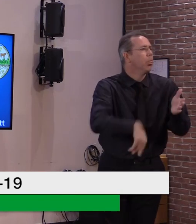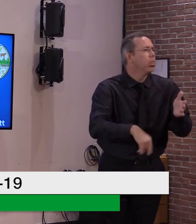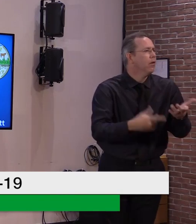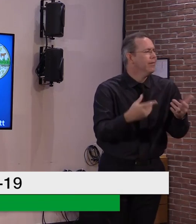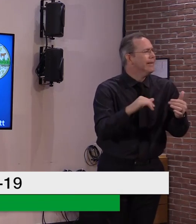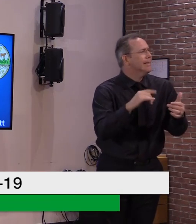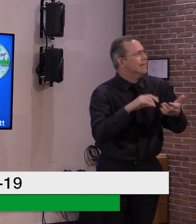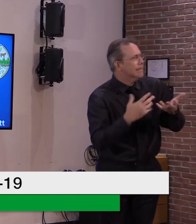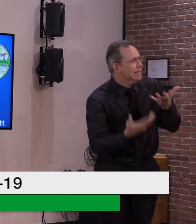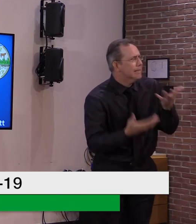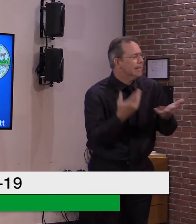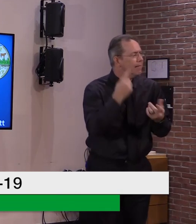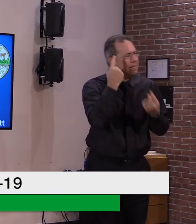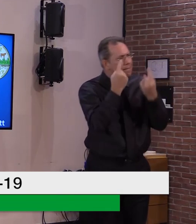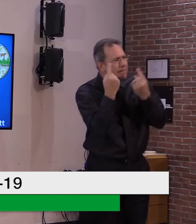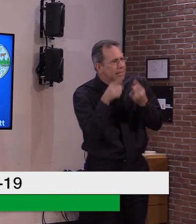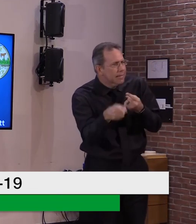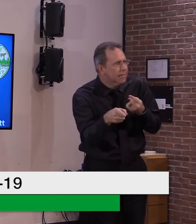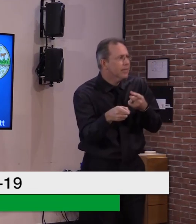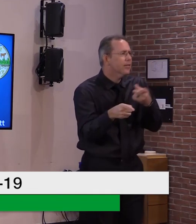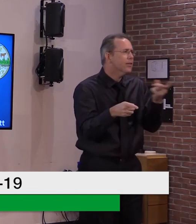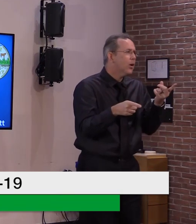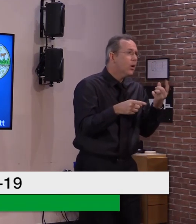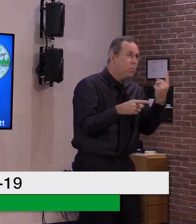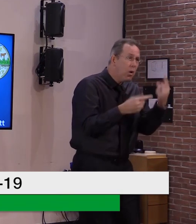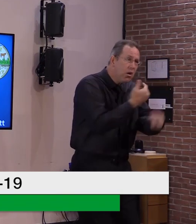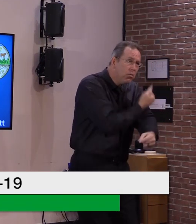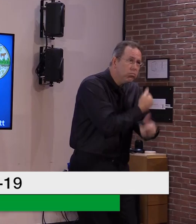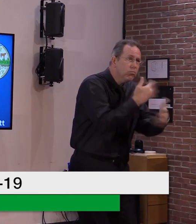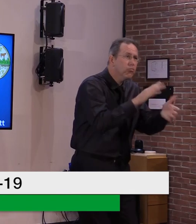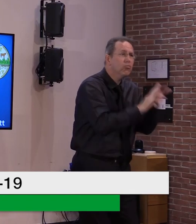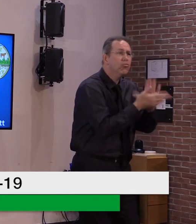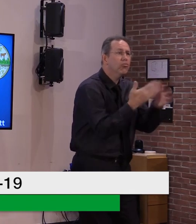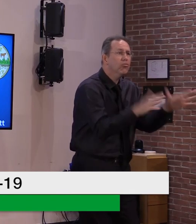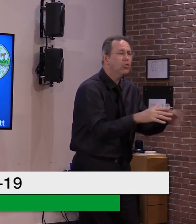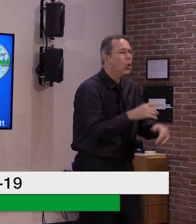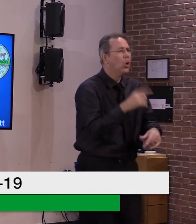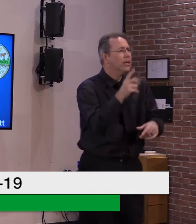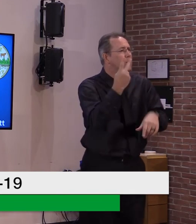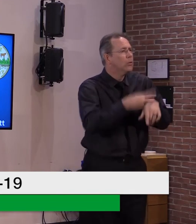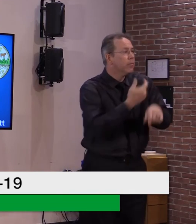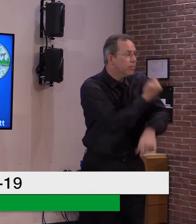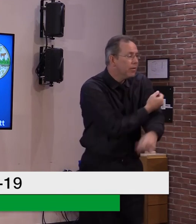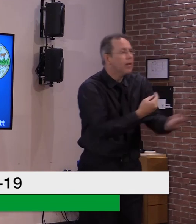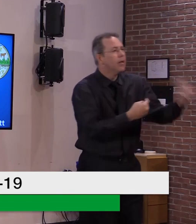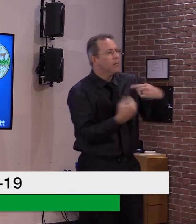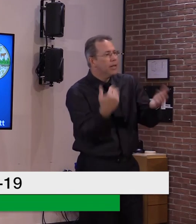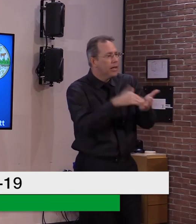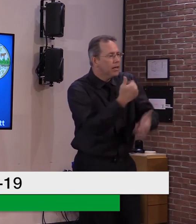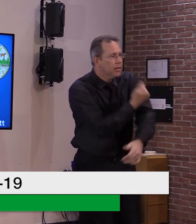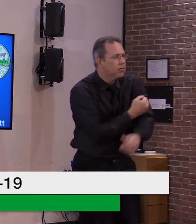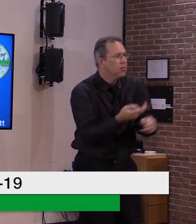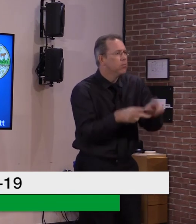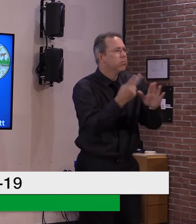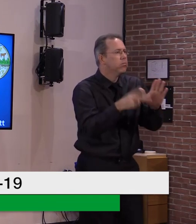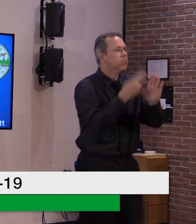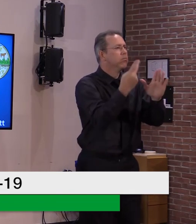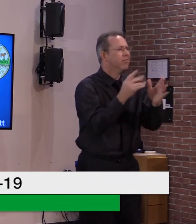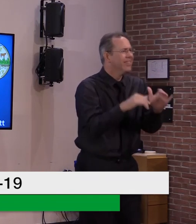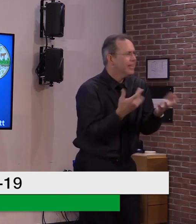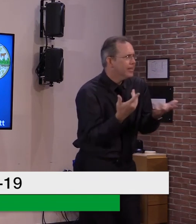and as we know the first one the pfizer requires the ultra cold uh very specialized